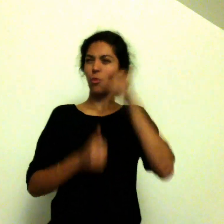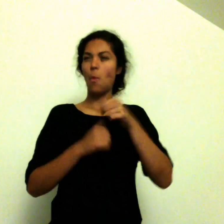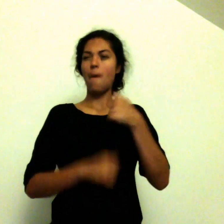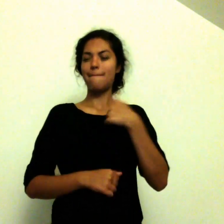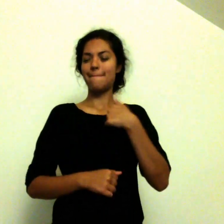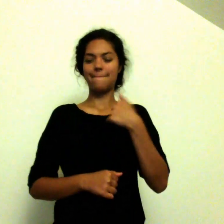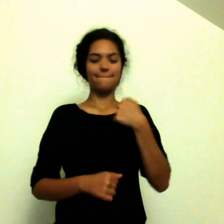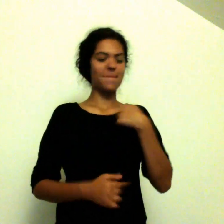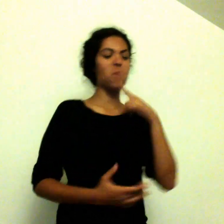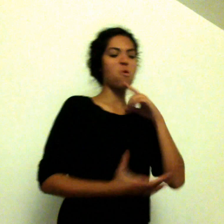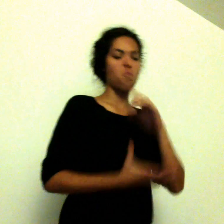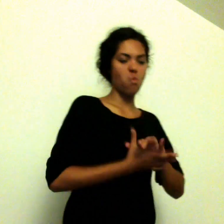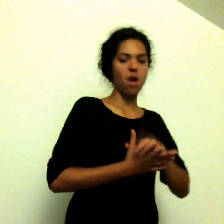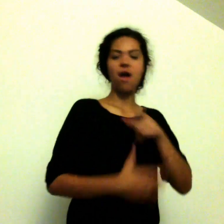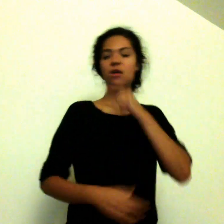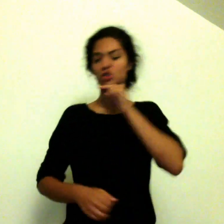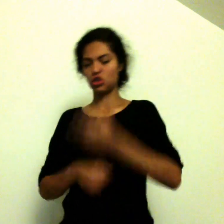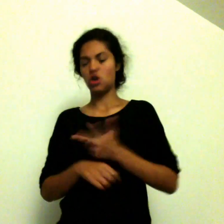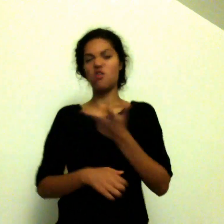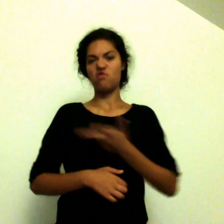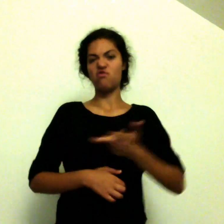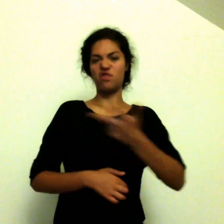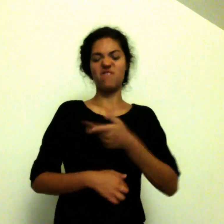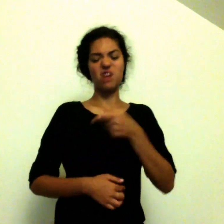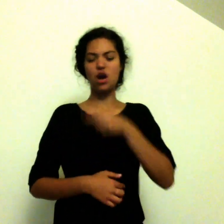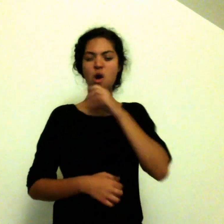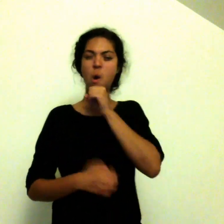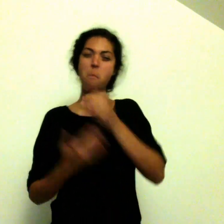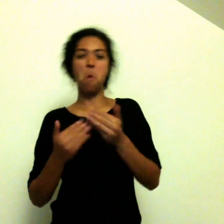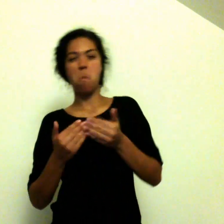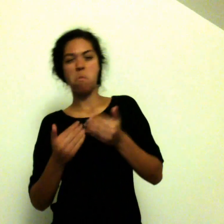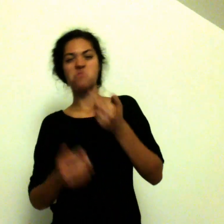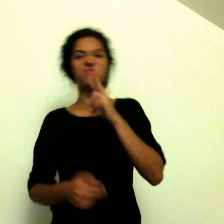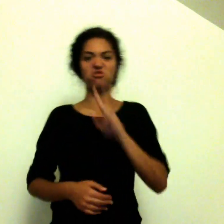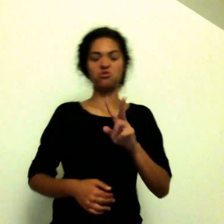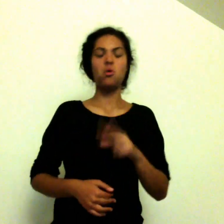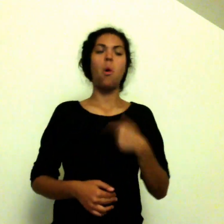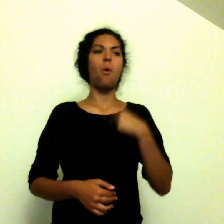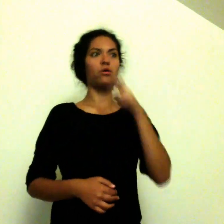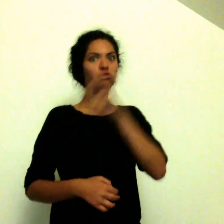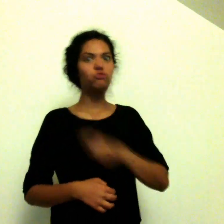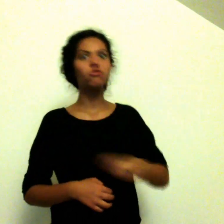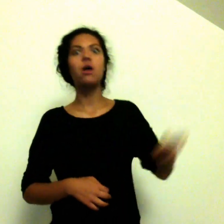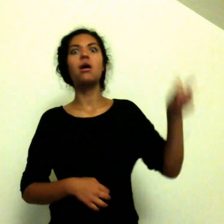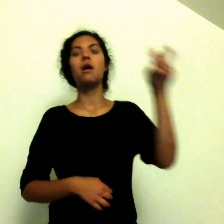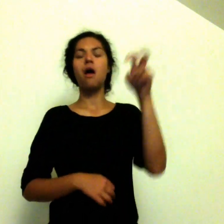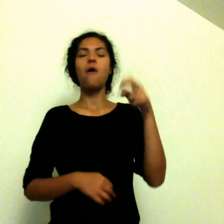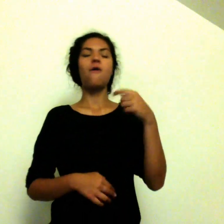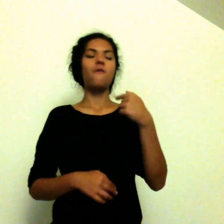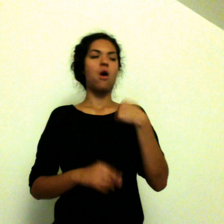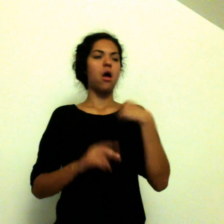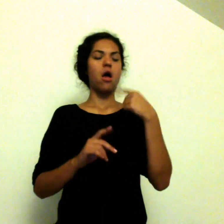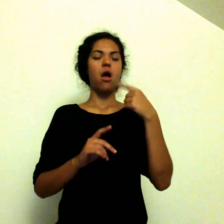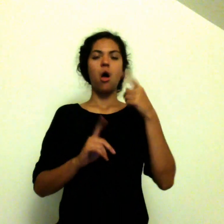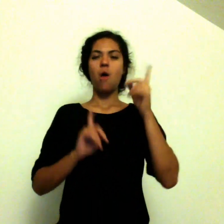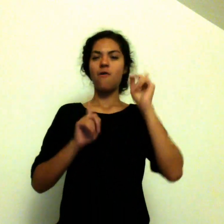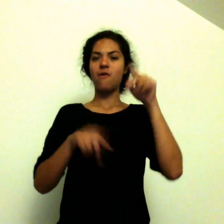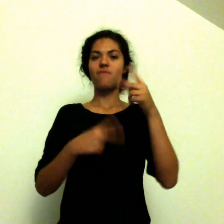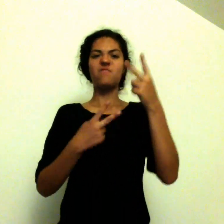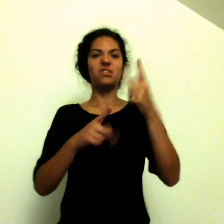Israel. And I was told I could be there all day because they'd examined my passport, quizzed me on all kinds of things, all